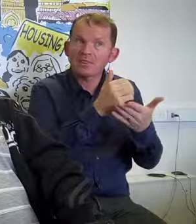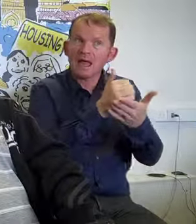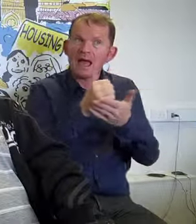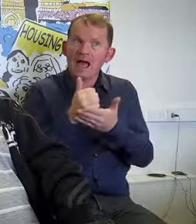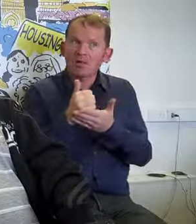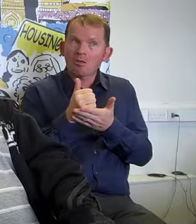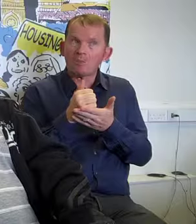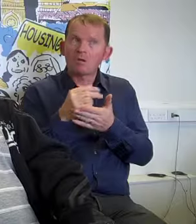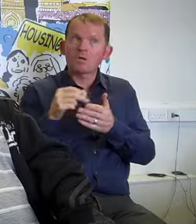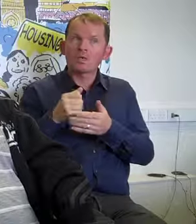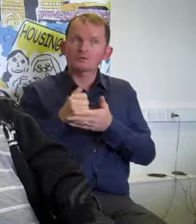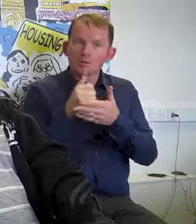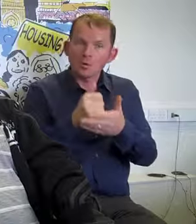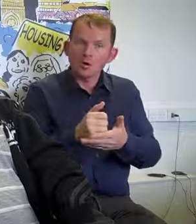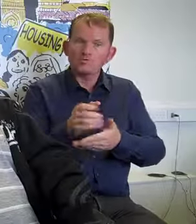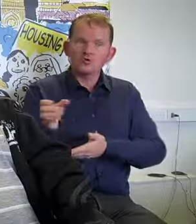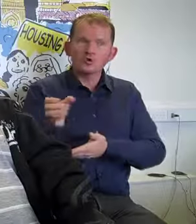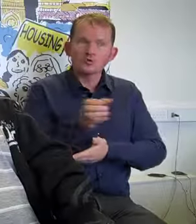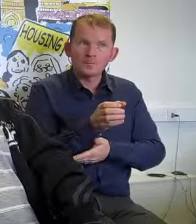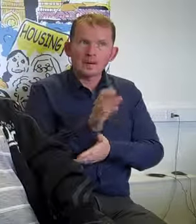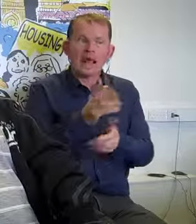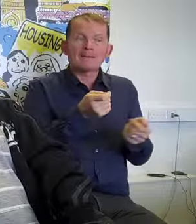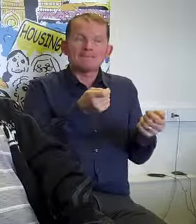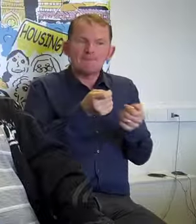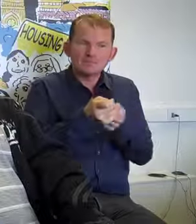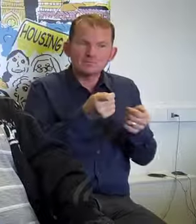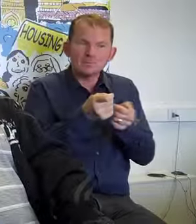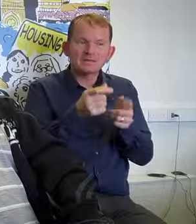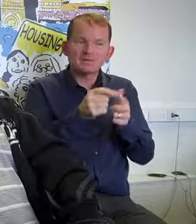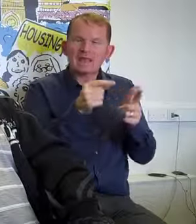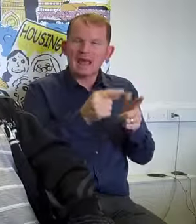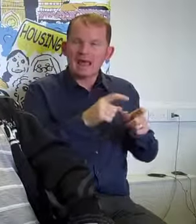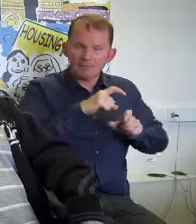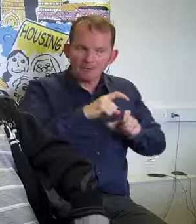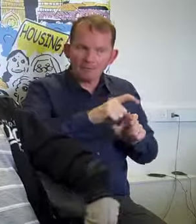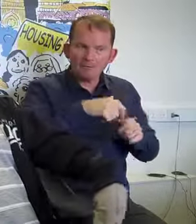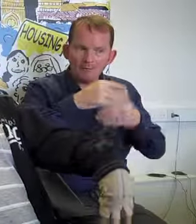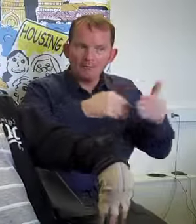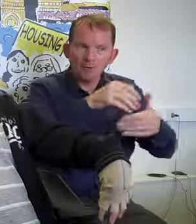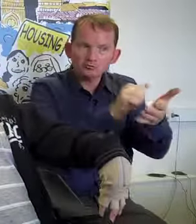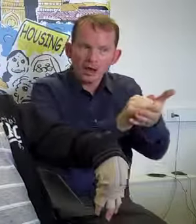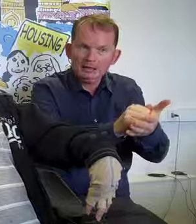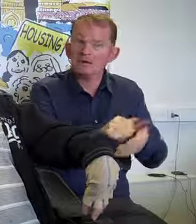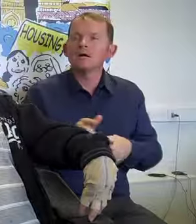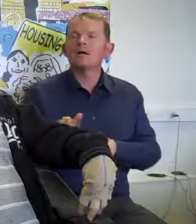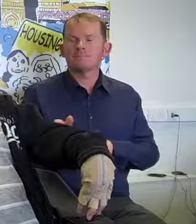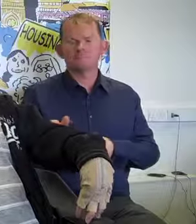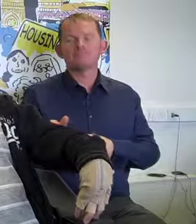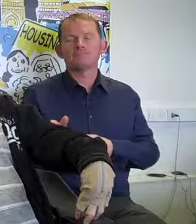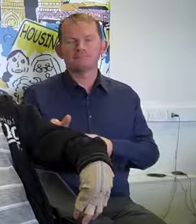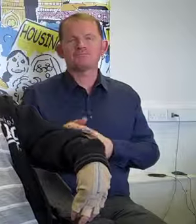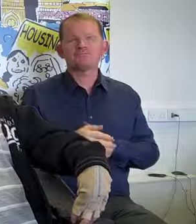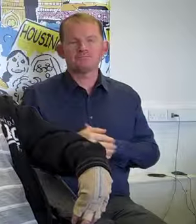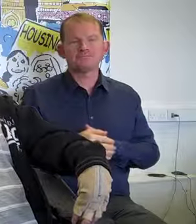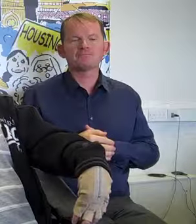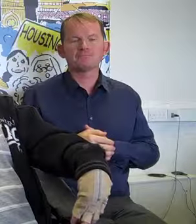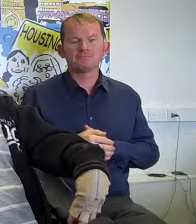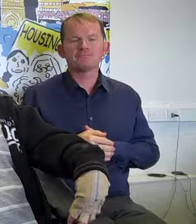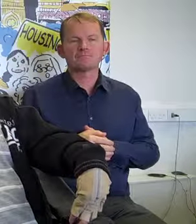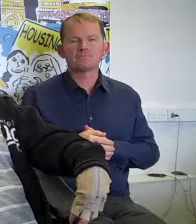the recruitment and the management of your PAs, is that right? Yeah, it's like third party, it's like